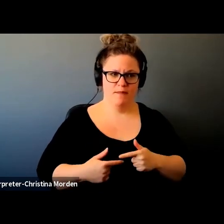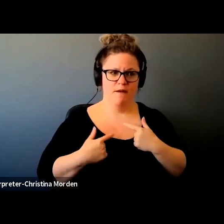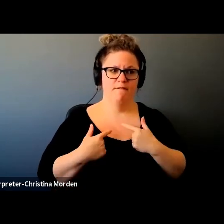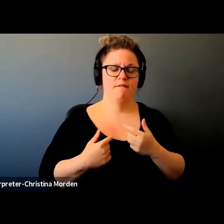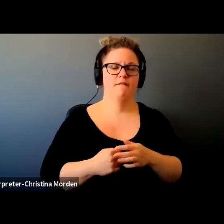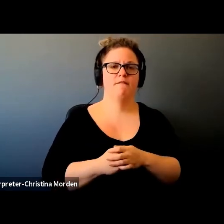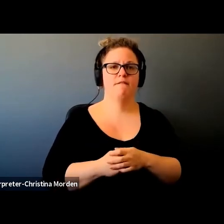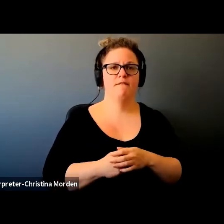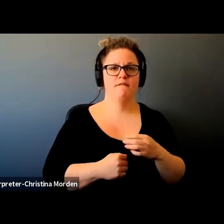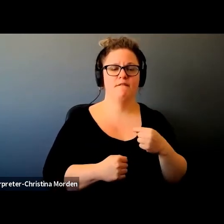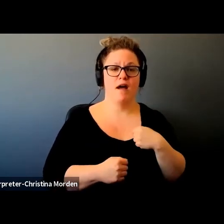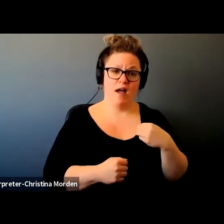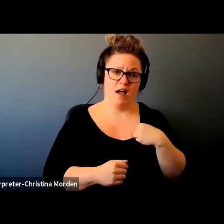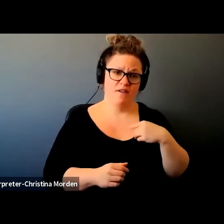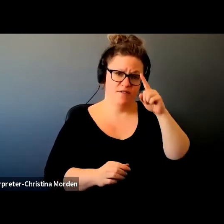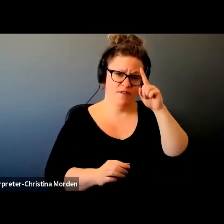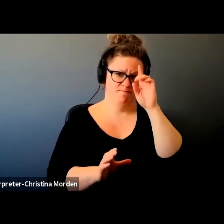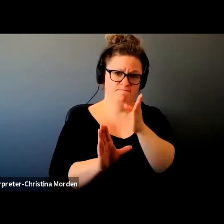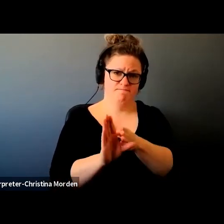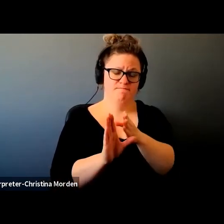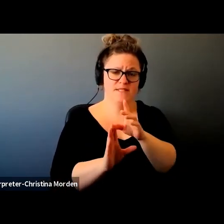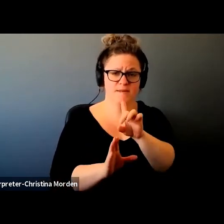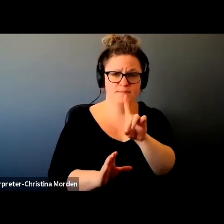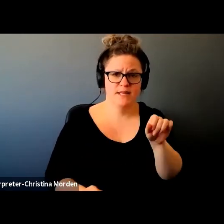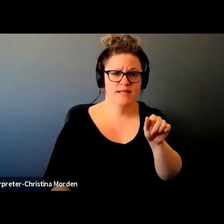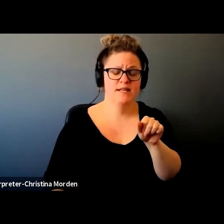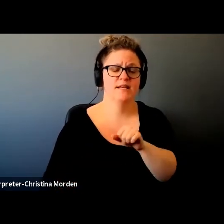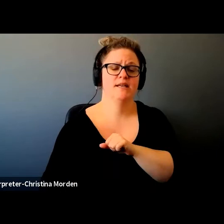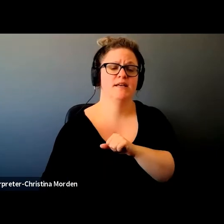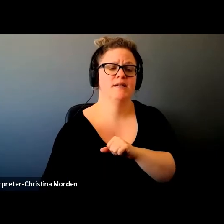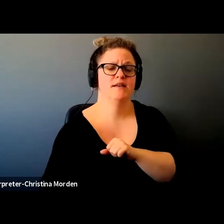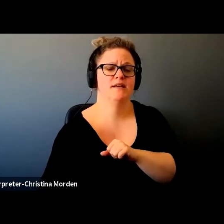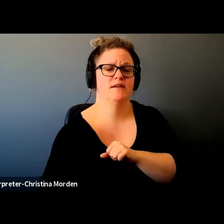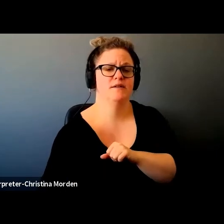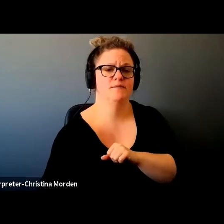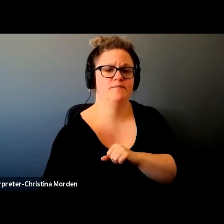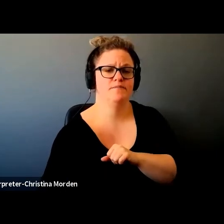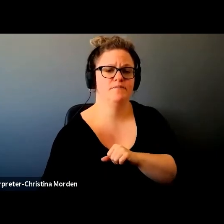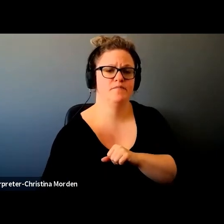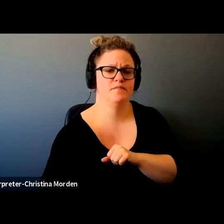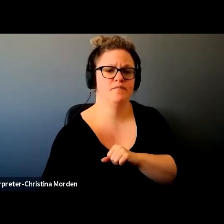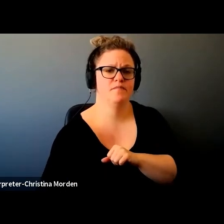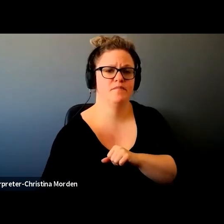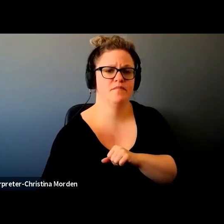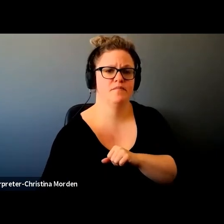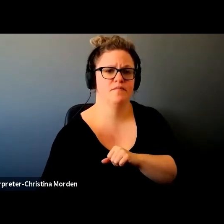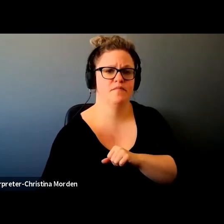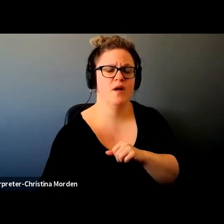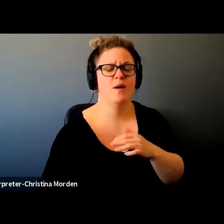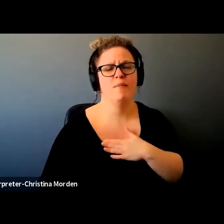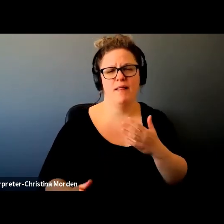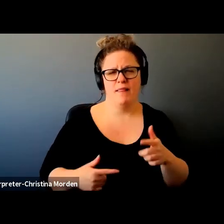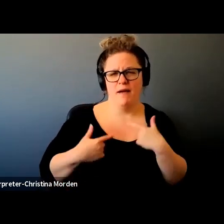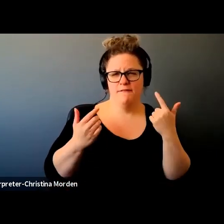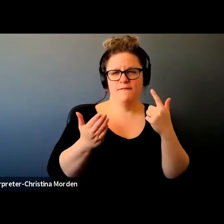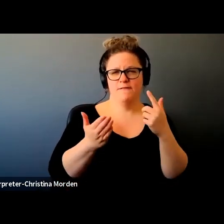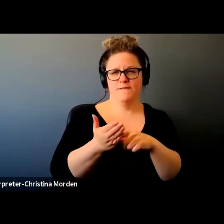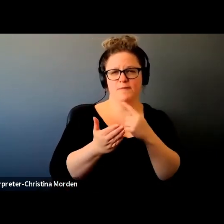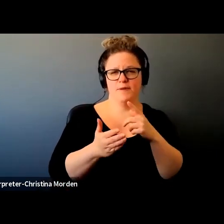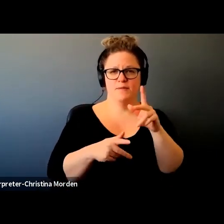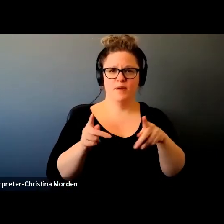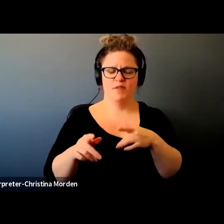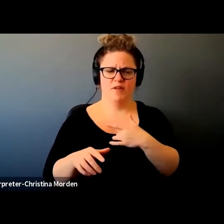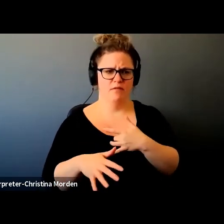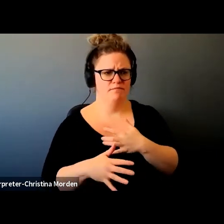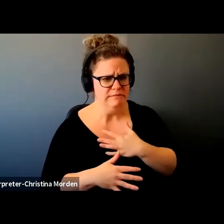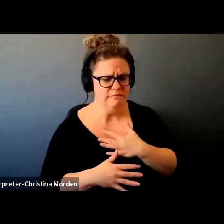psychiatric disability and aspects of my life which some people may find upsetting. I don't know necessarily that we're going to get into it here, but sometimes